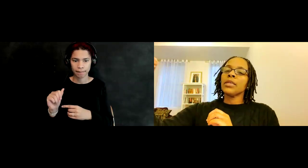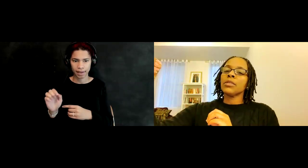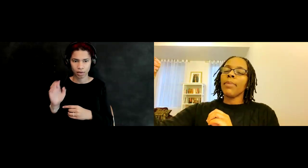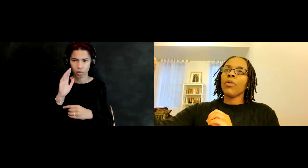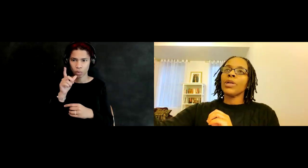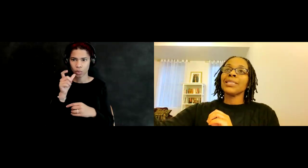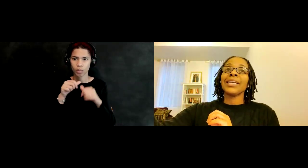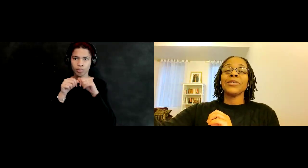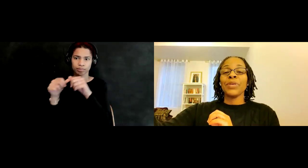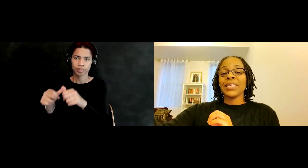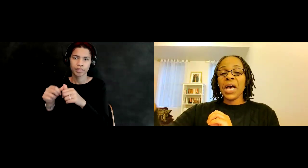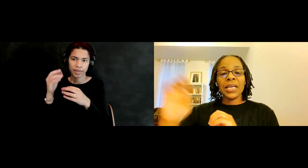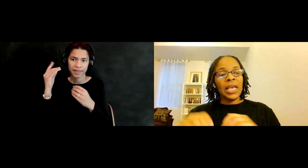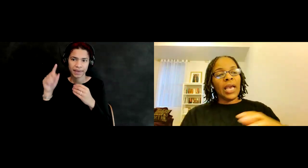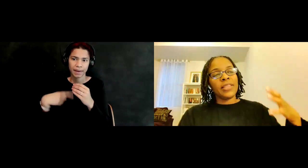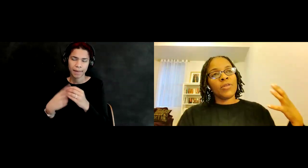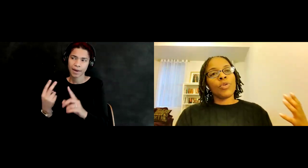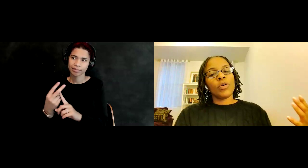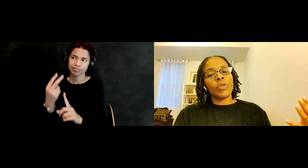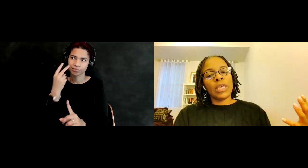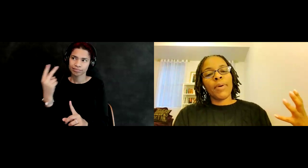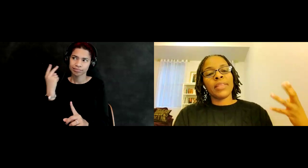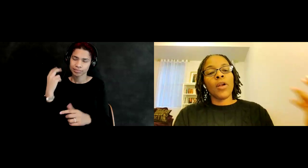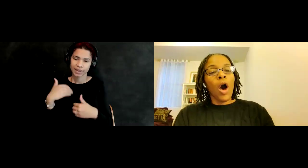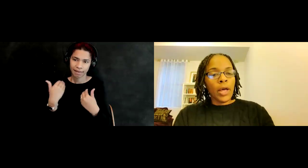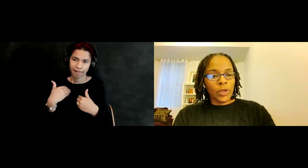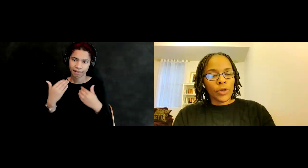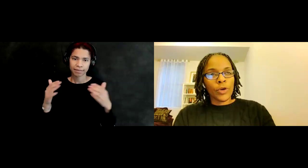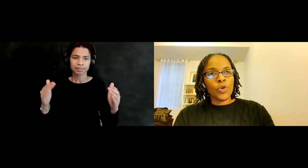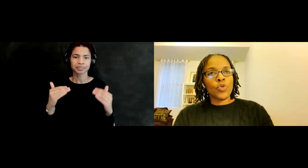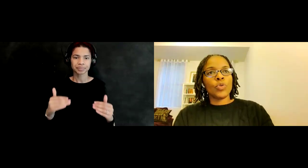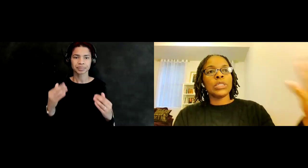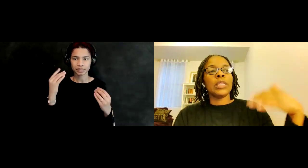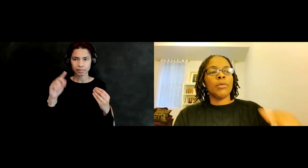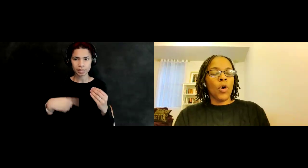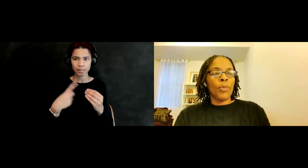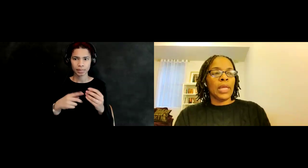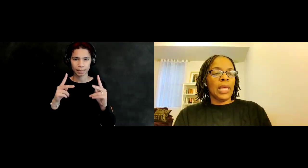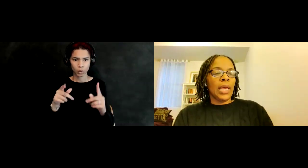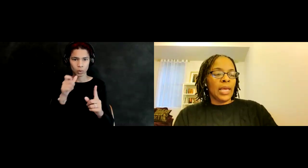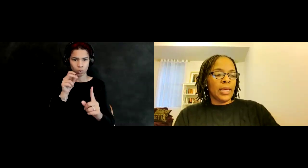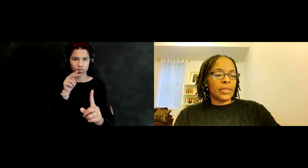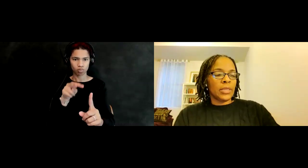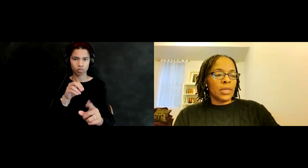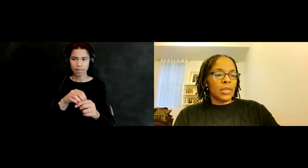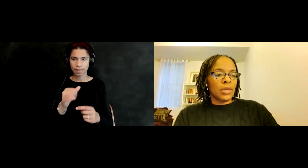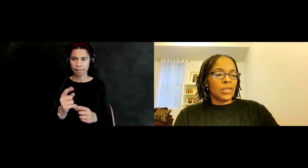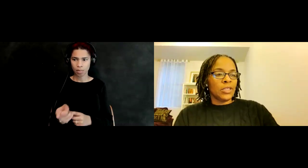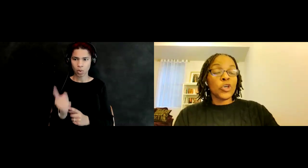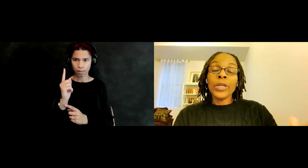on and thinks about what it's like to be young. And then we'll think about that onlooker who was in the moment